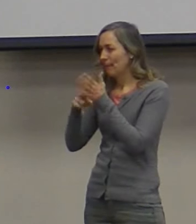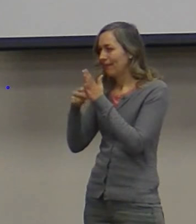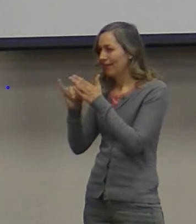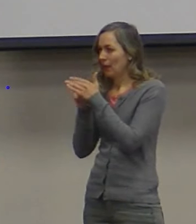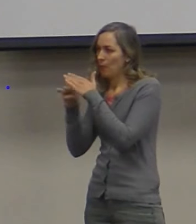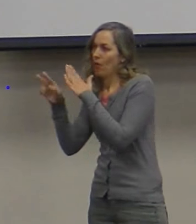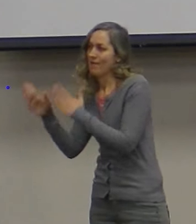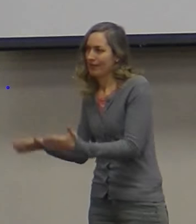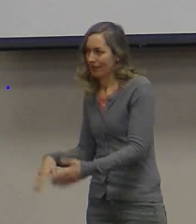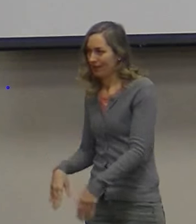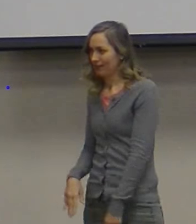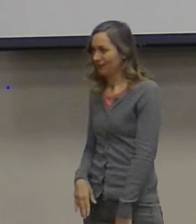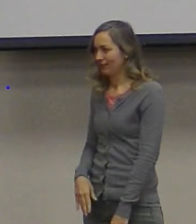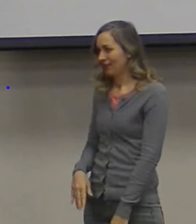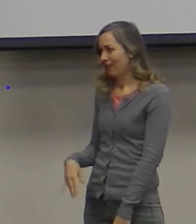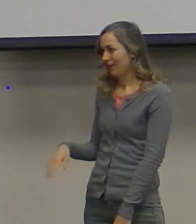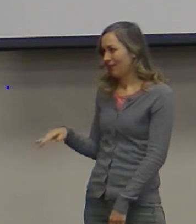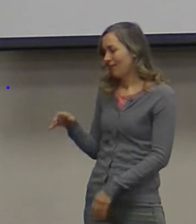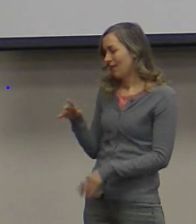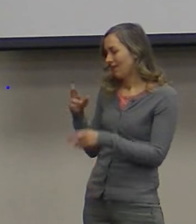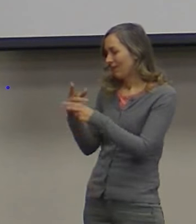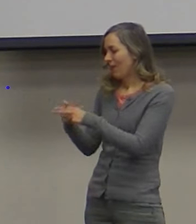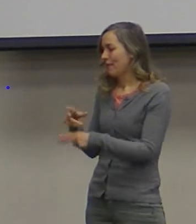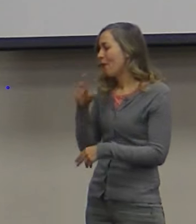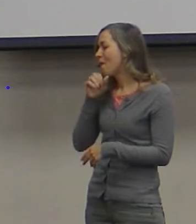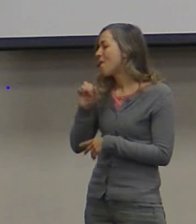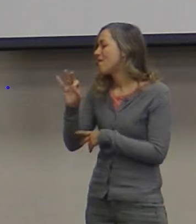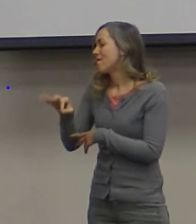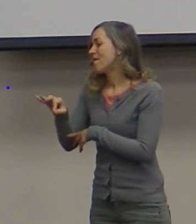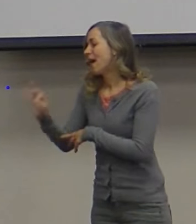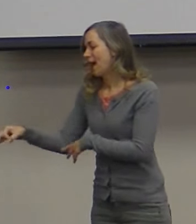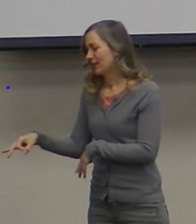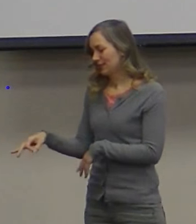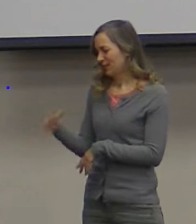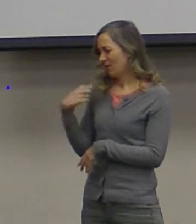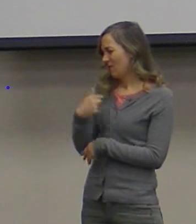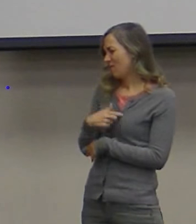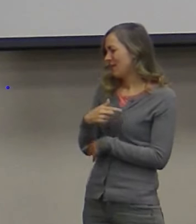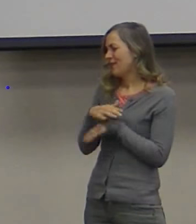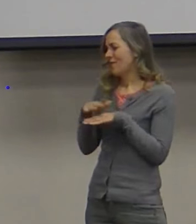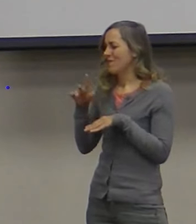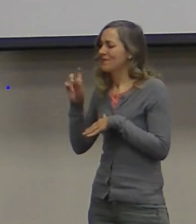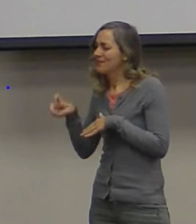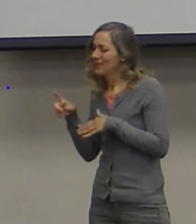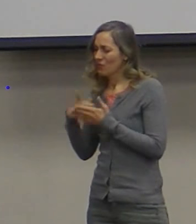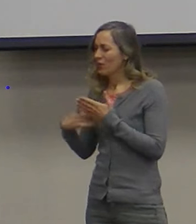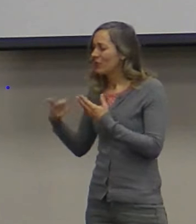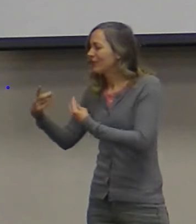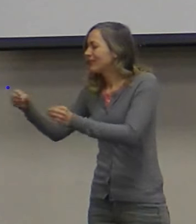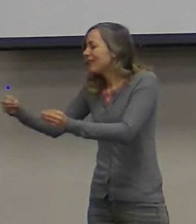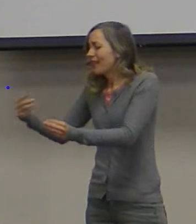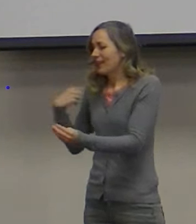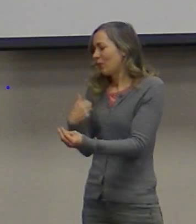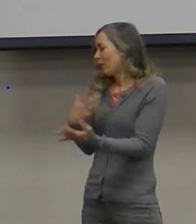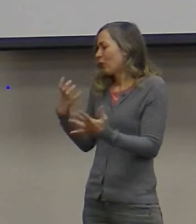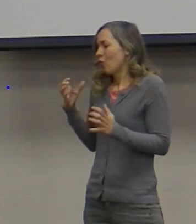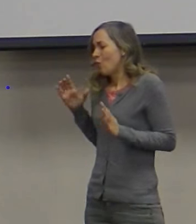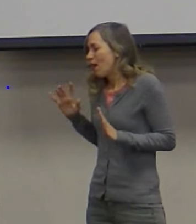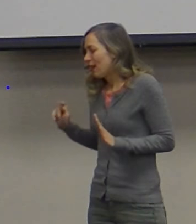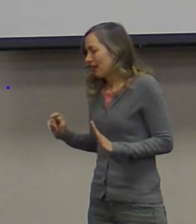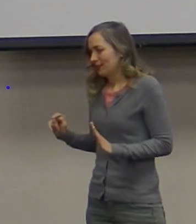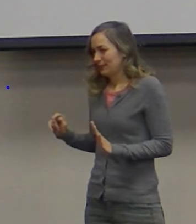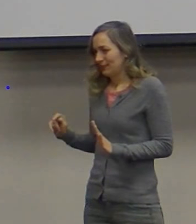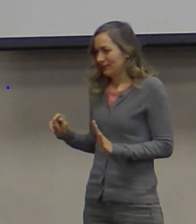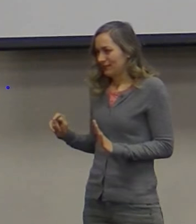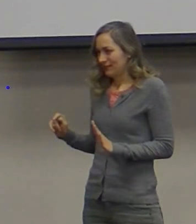old school or old-fashioned. He's saying, we don't need any of that. We don't need what you're selling. We don't want it. He's doing the